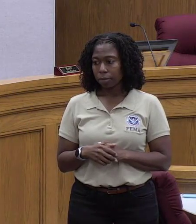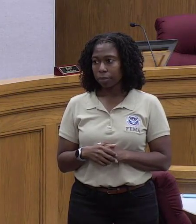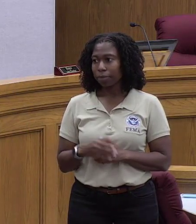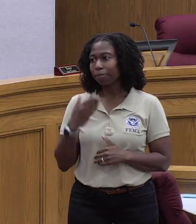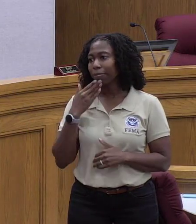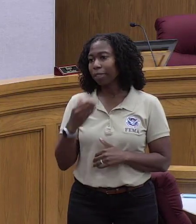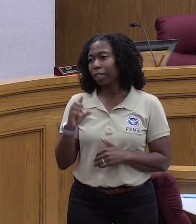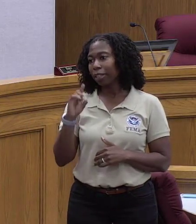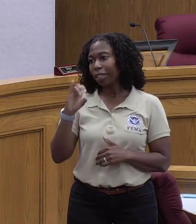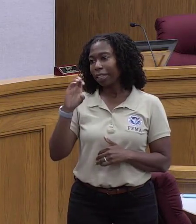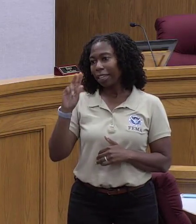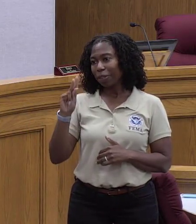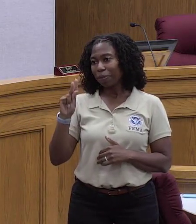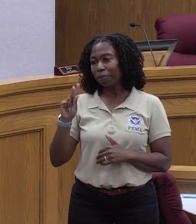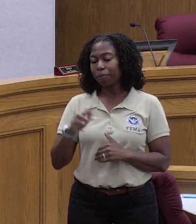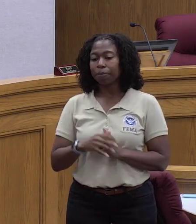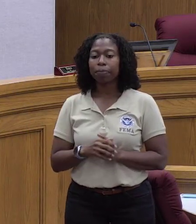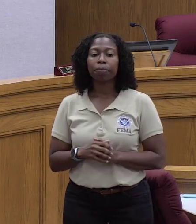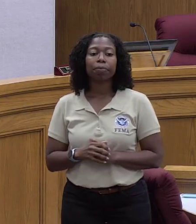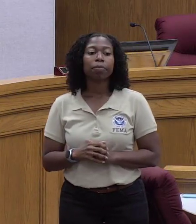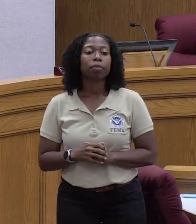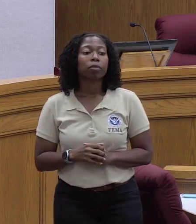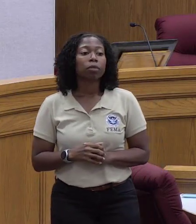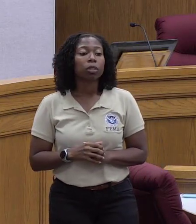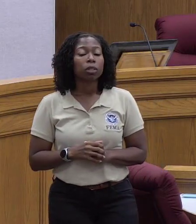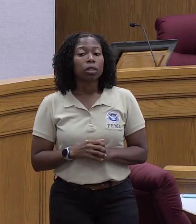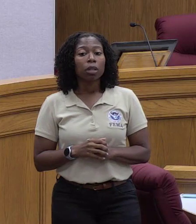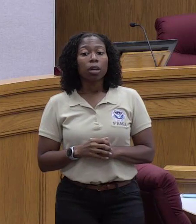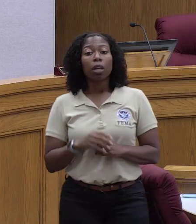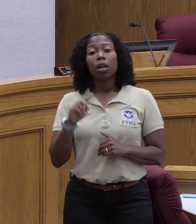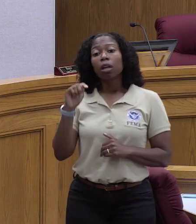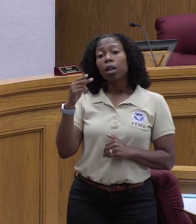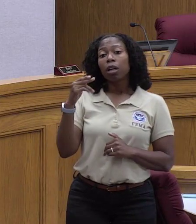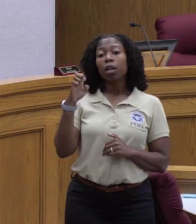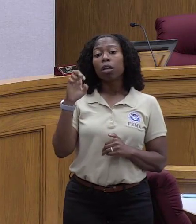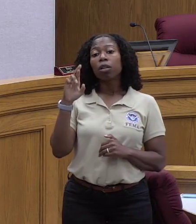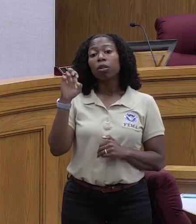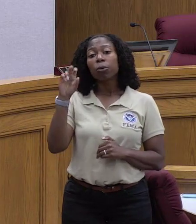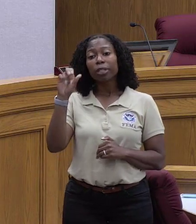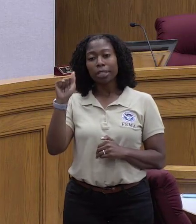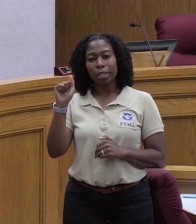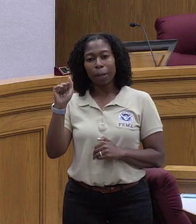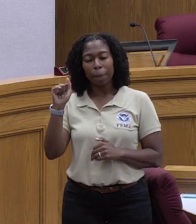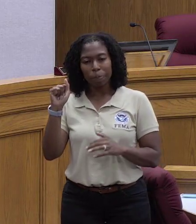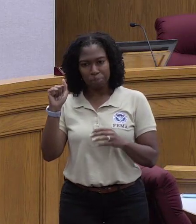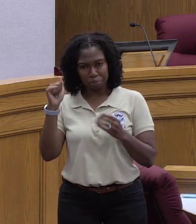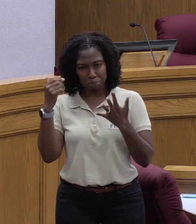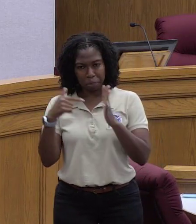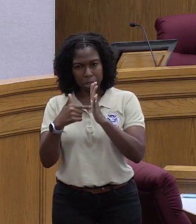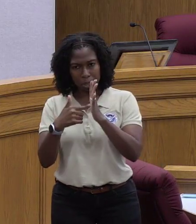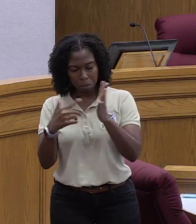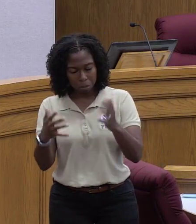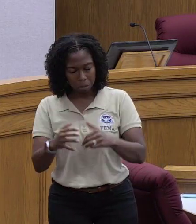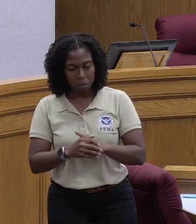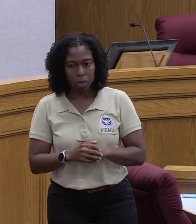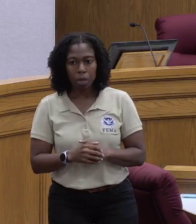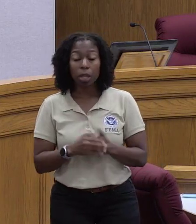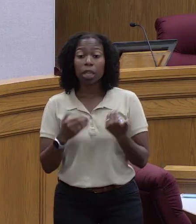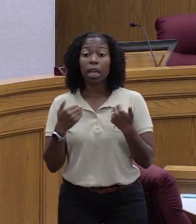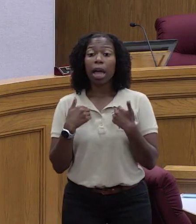Thank you, Dick. One of the examples on that, Teresa, is it's a little longer term, but they have these, what they